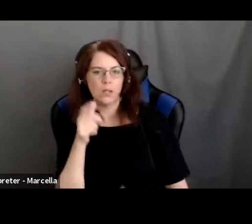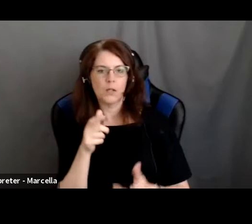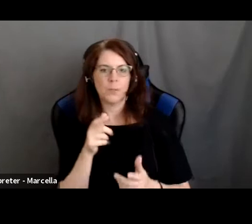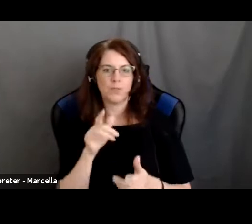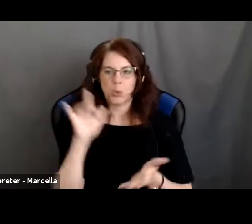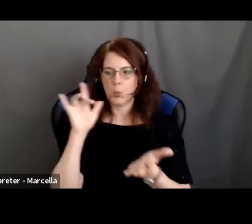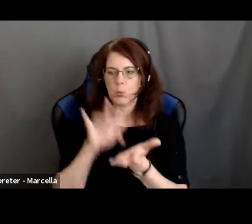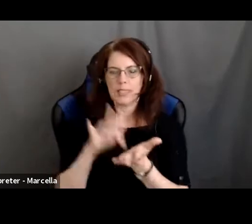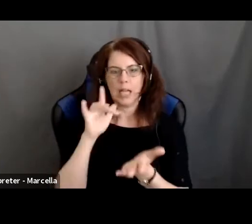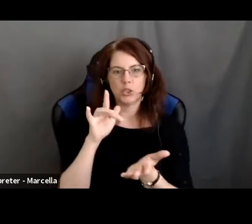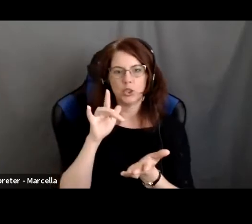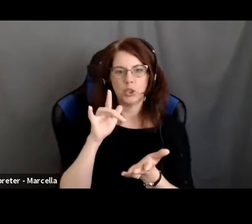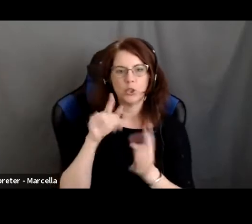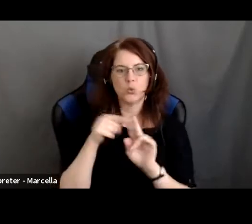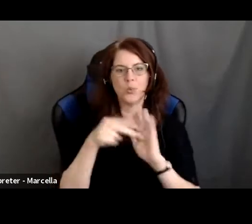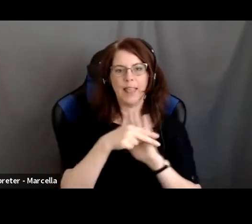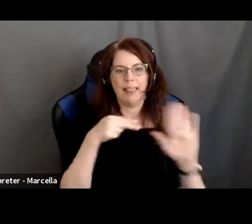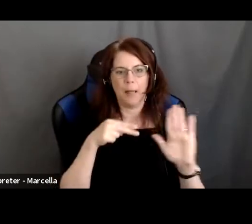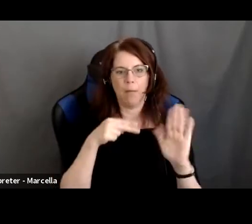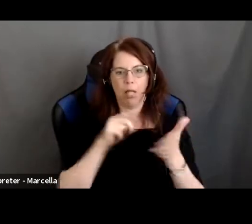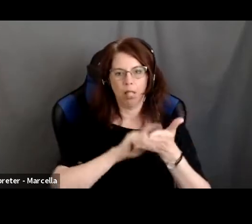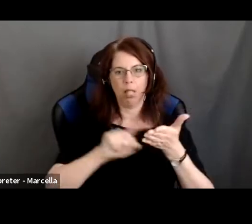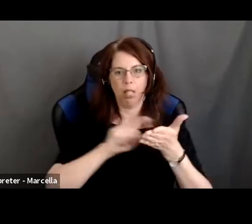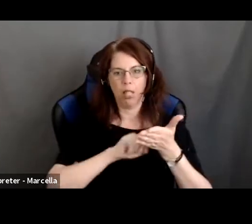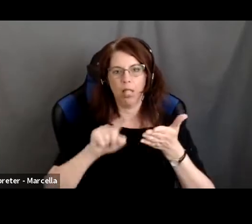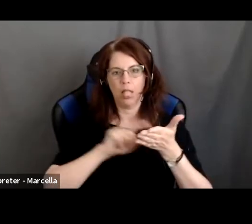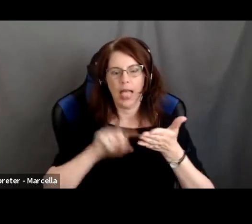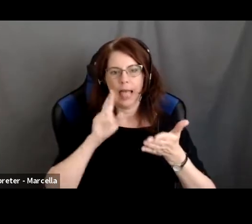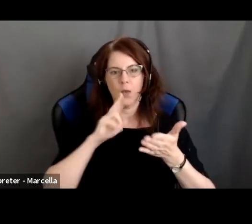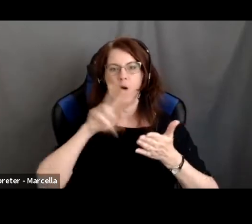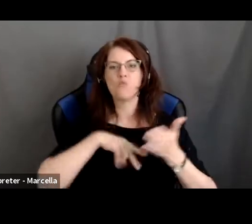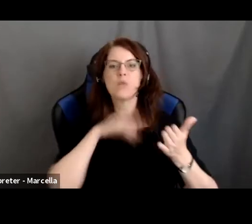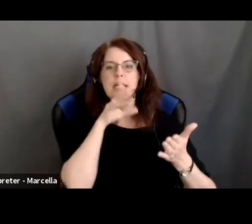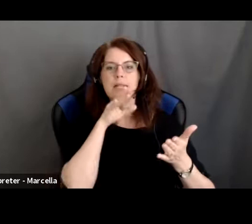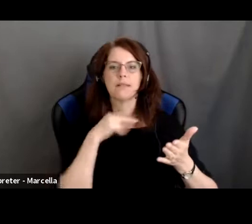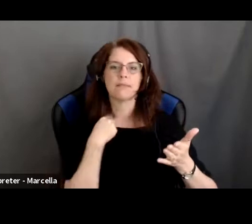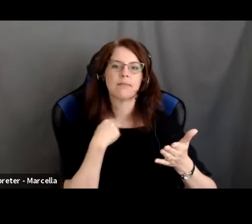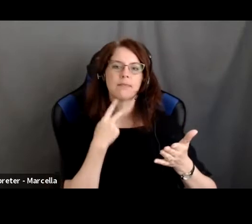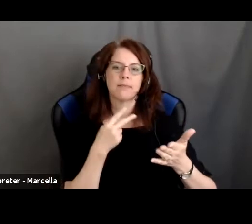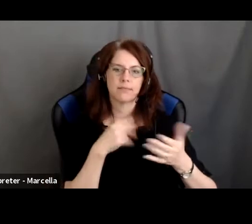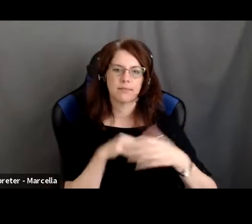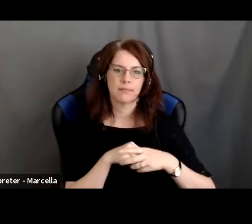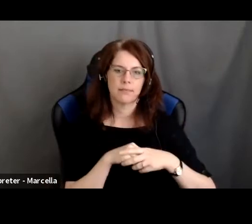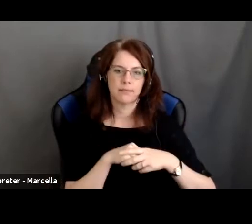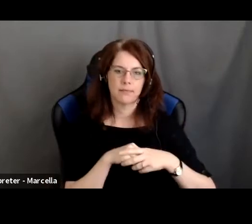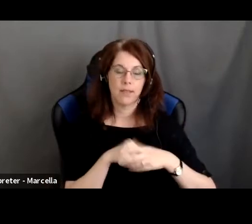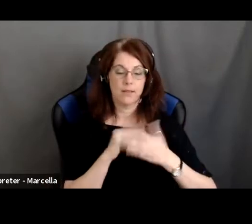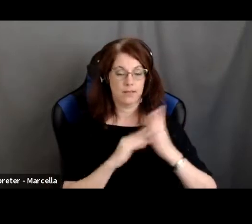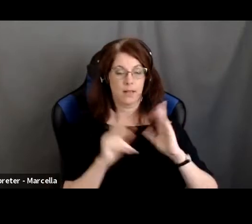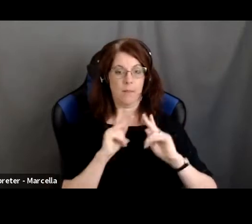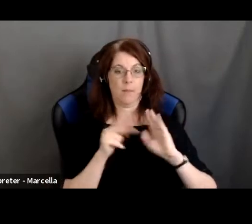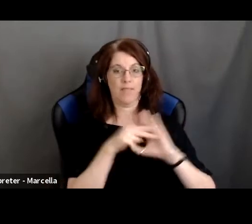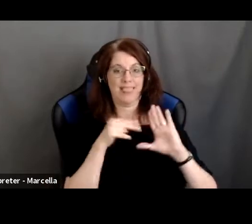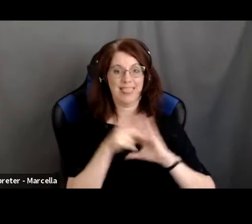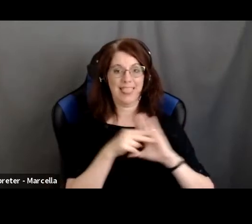touch the pen to the label, and it will read that out loud. So we have had people that have labeled